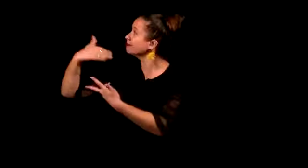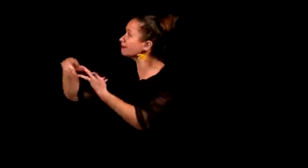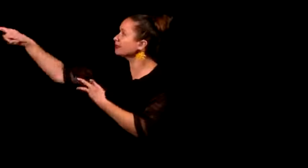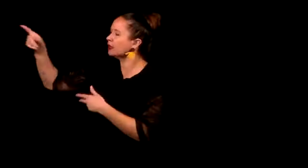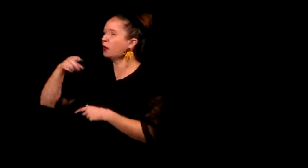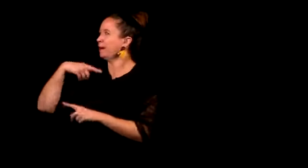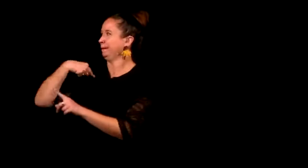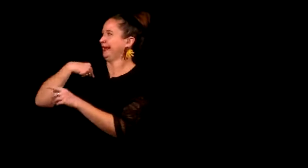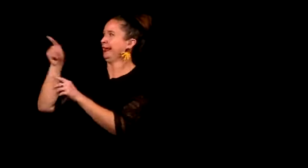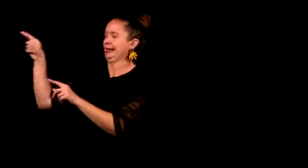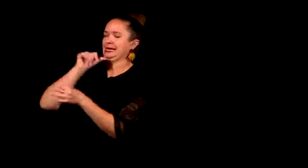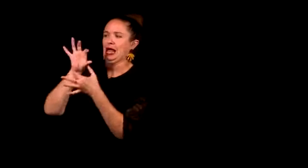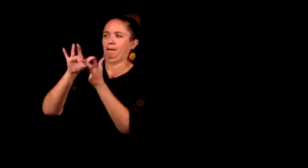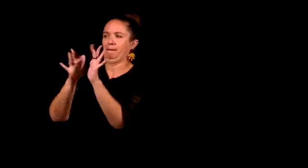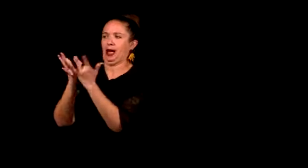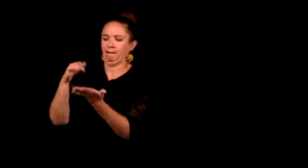God's promise.